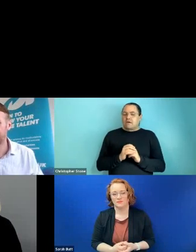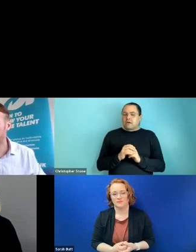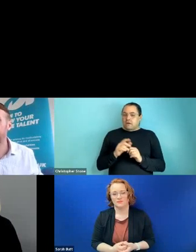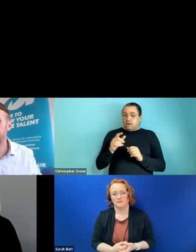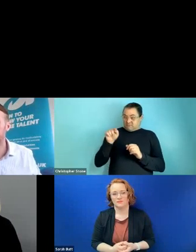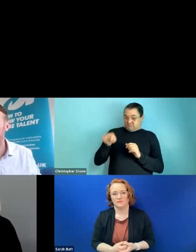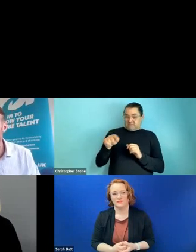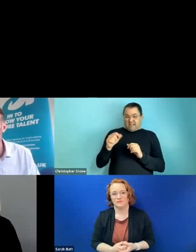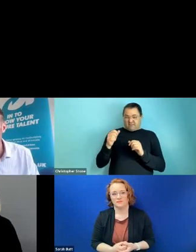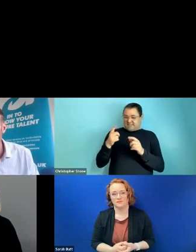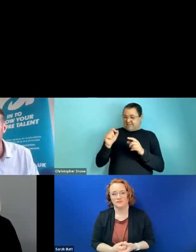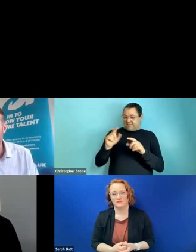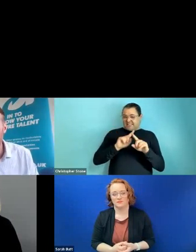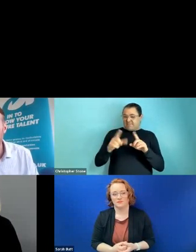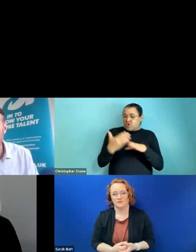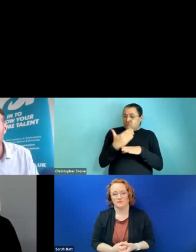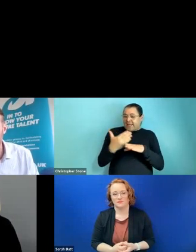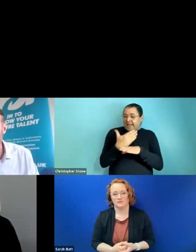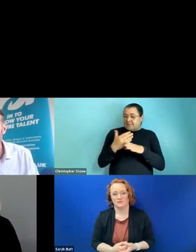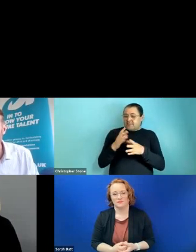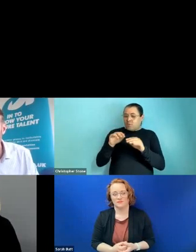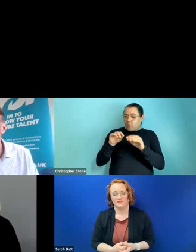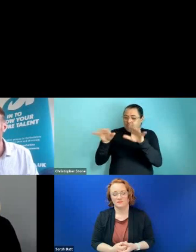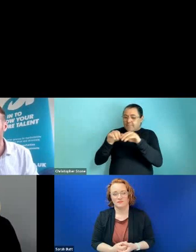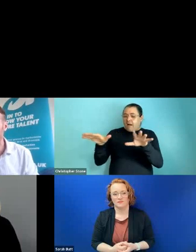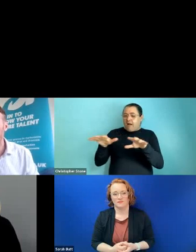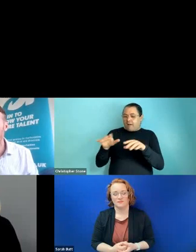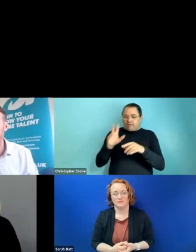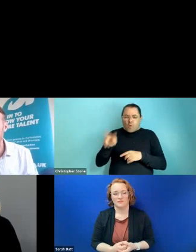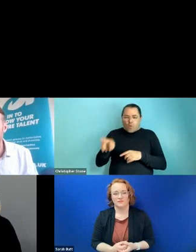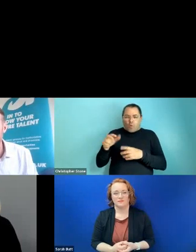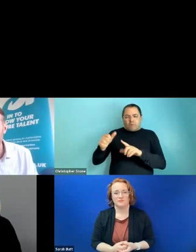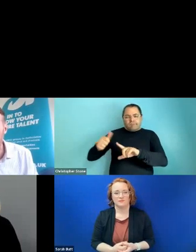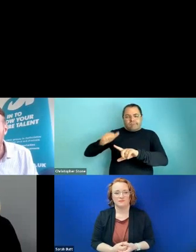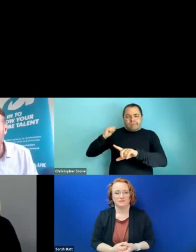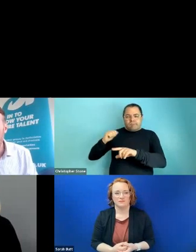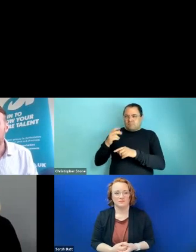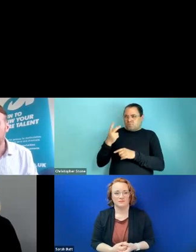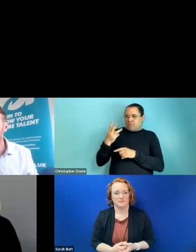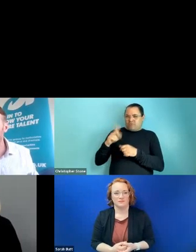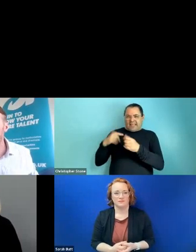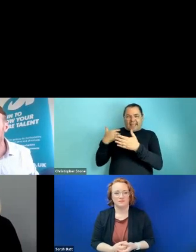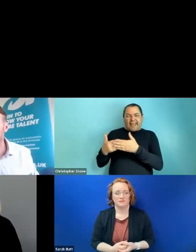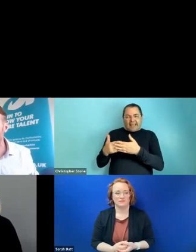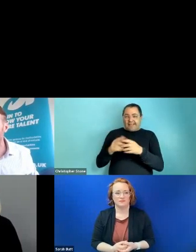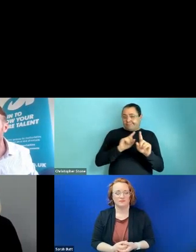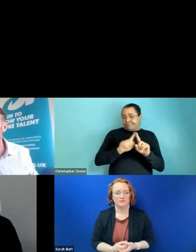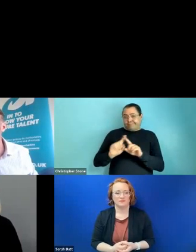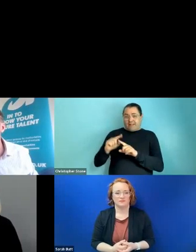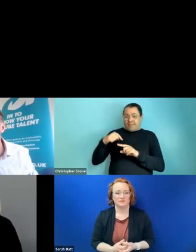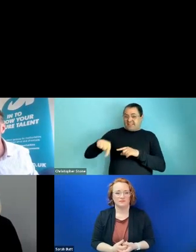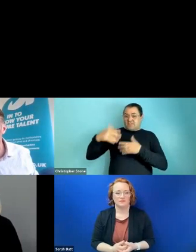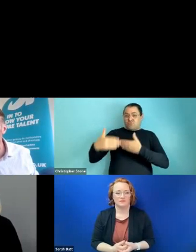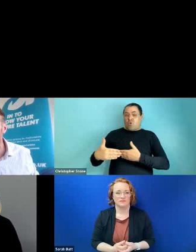We've covered about 70 different career areas over the last few years, real variety of them as well. Even this term, we've done